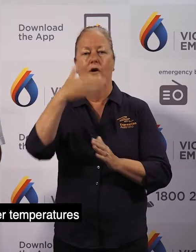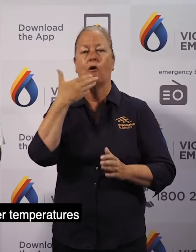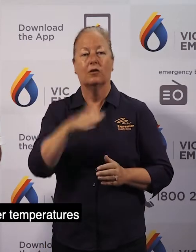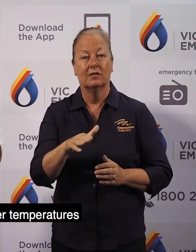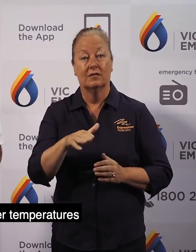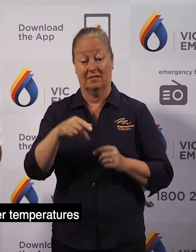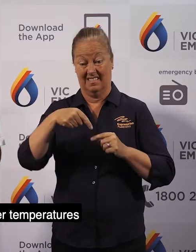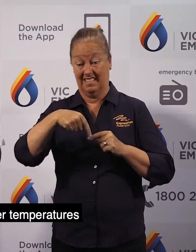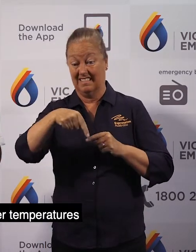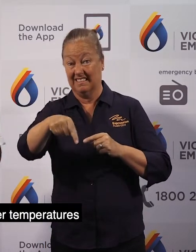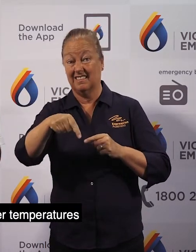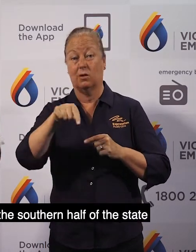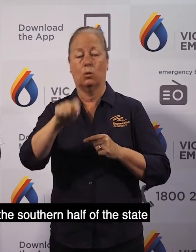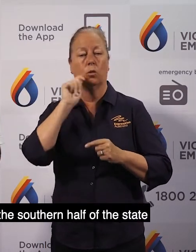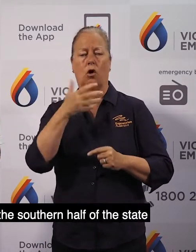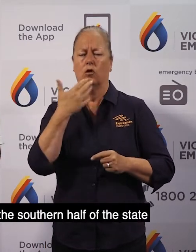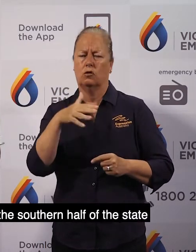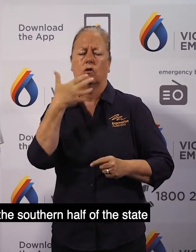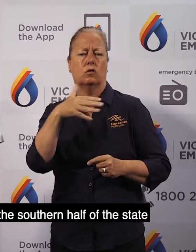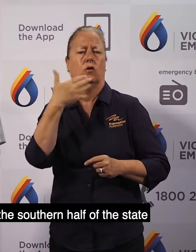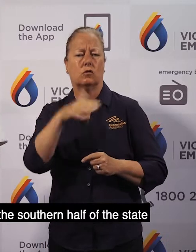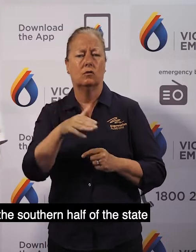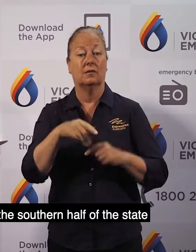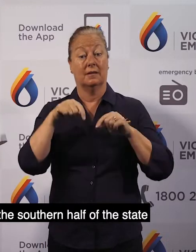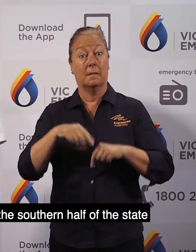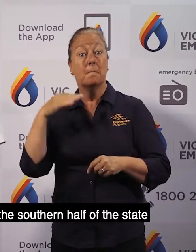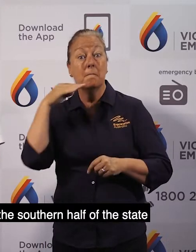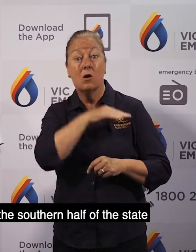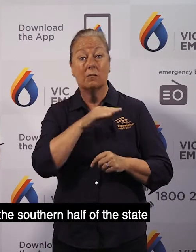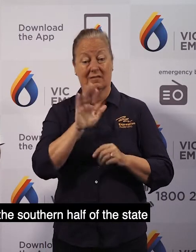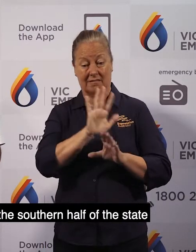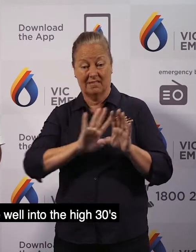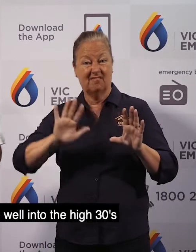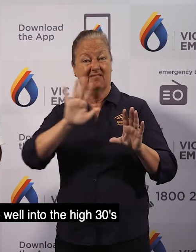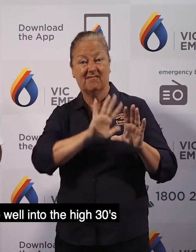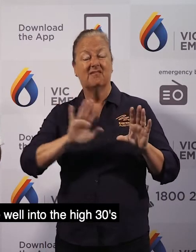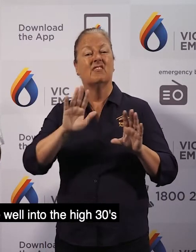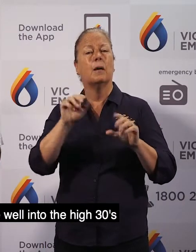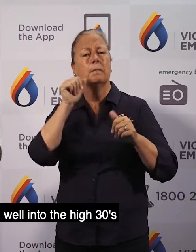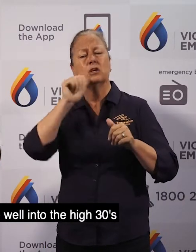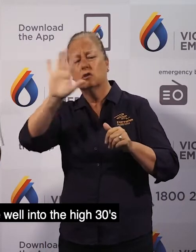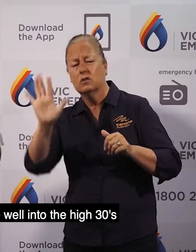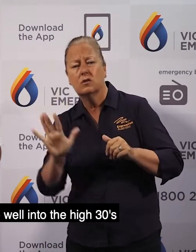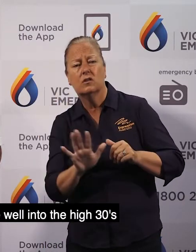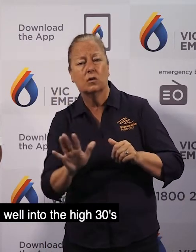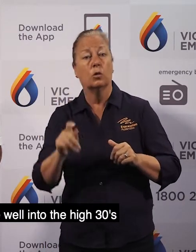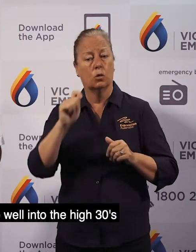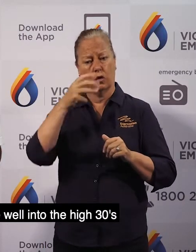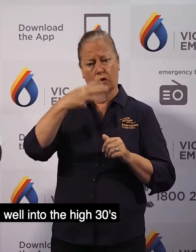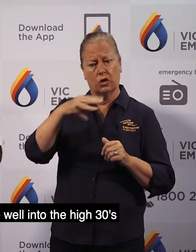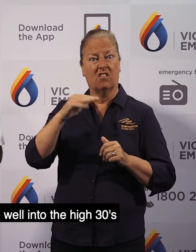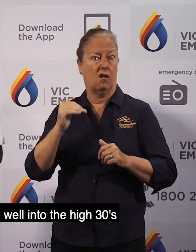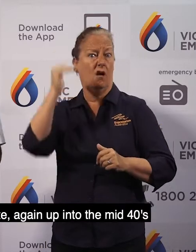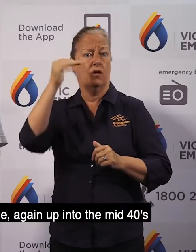week again is hotter temperatures. So even in Melbourne, in the southern half of the state, so temperatures well into the 30s,